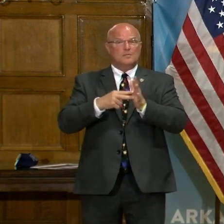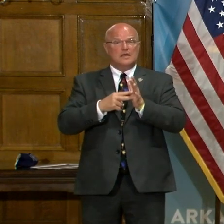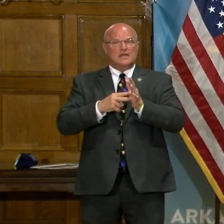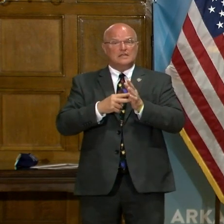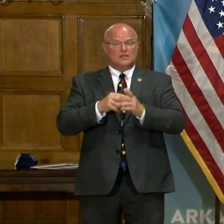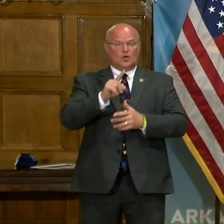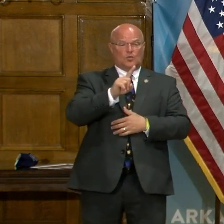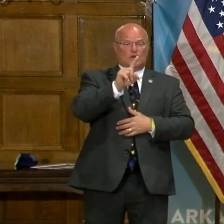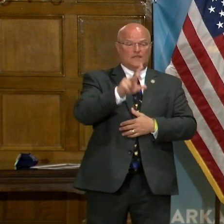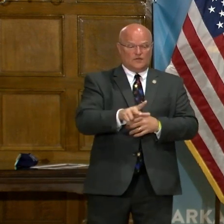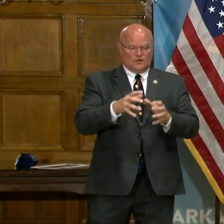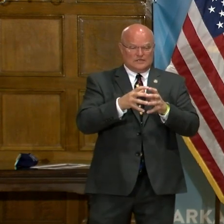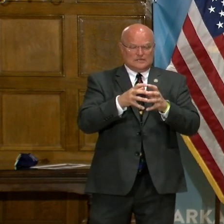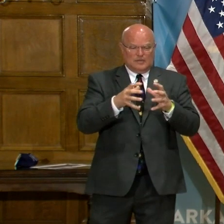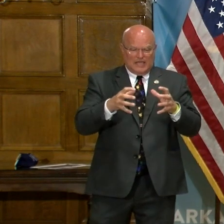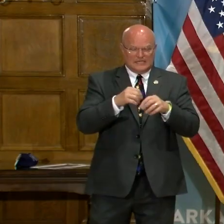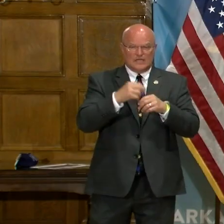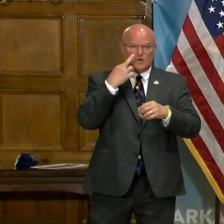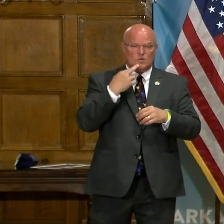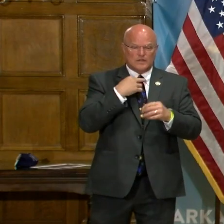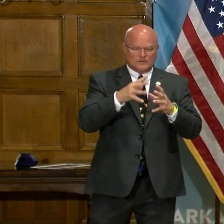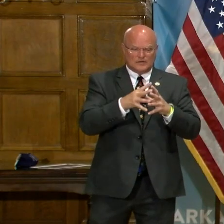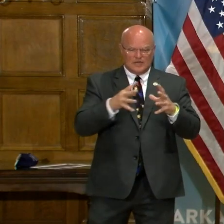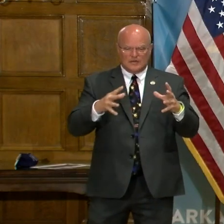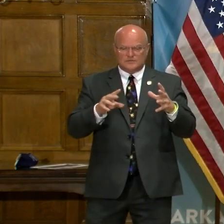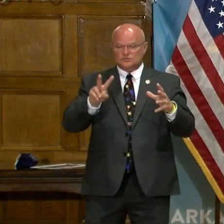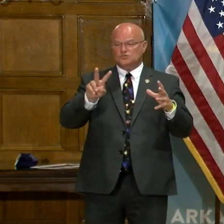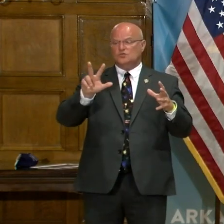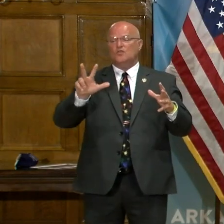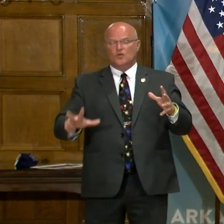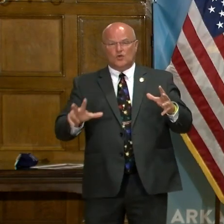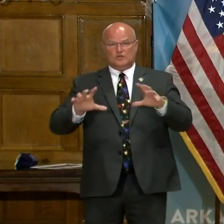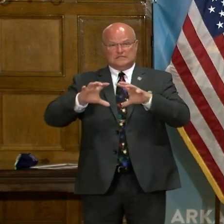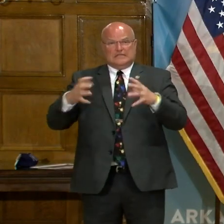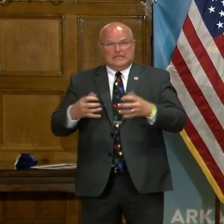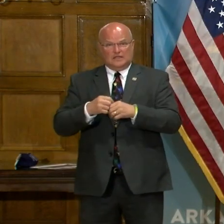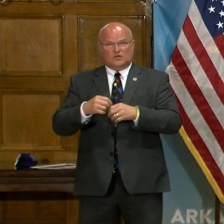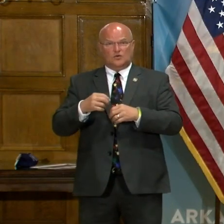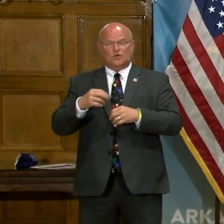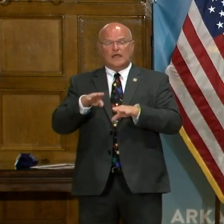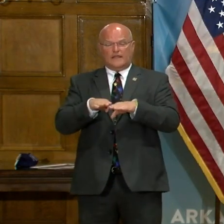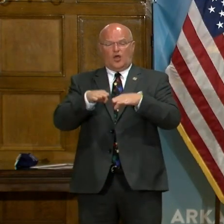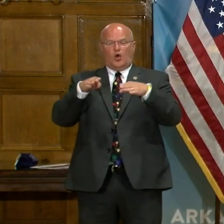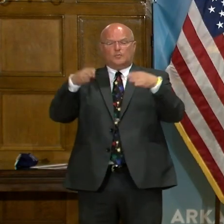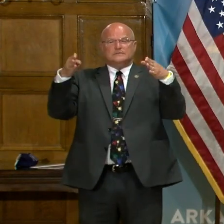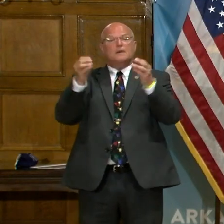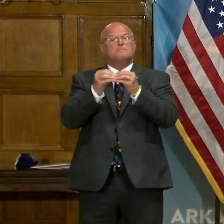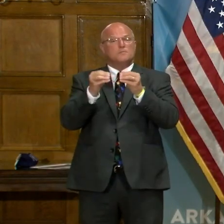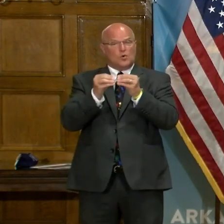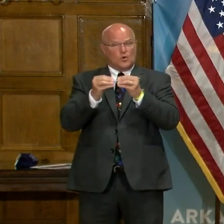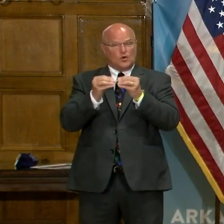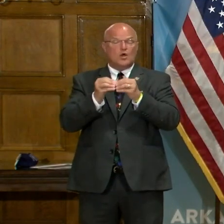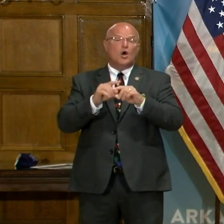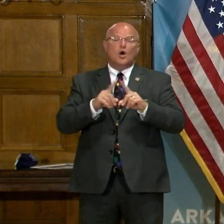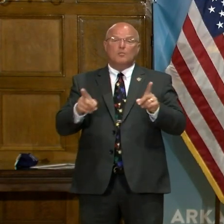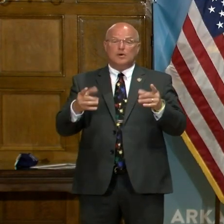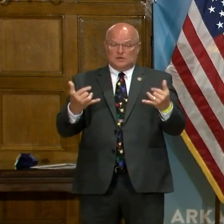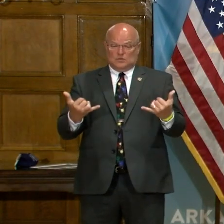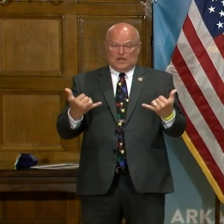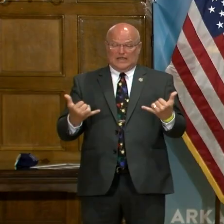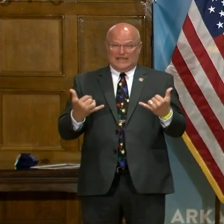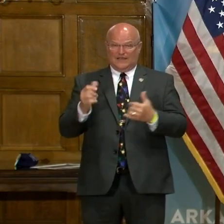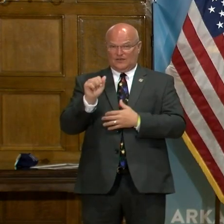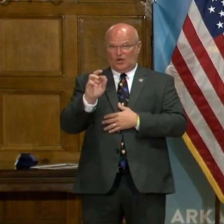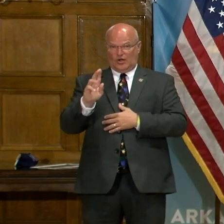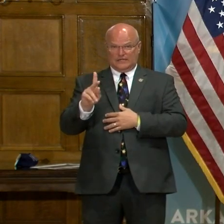go from 1/3 capacity in the restaurants up to 2/3 capacity and lift some other restrictions in there. But we're right now